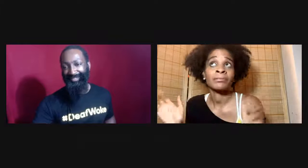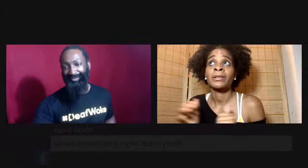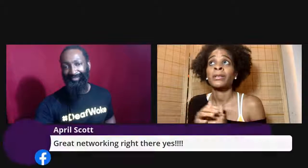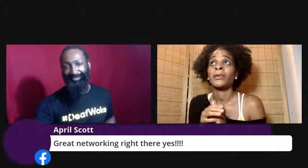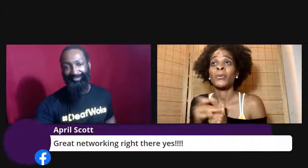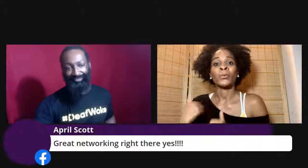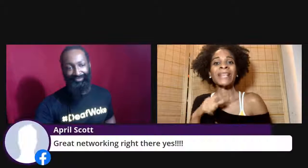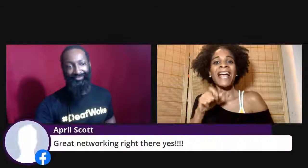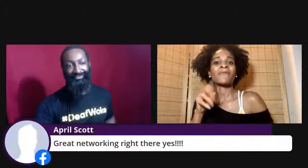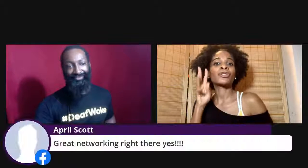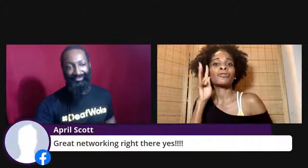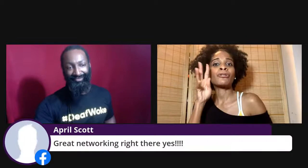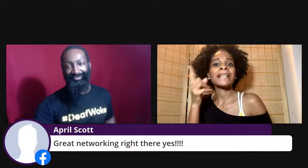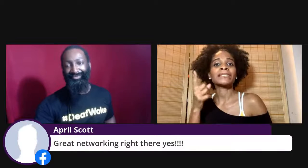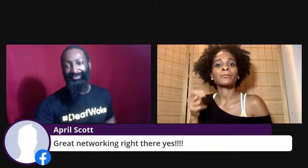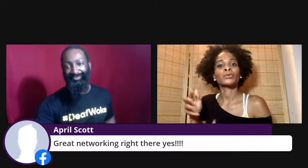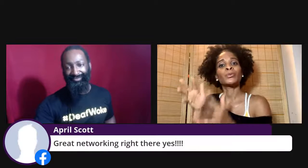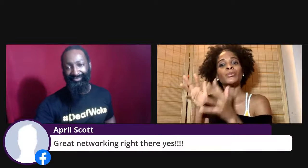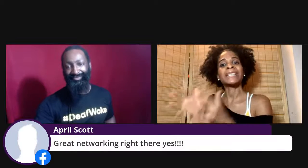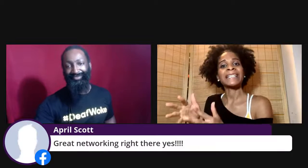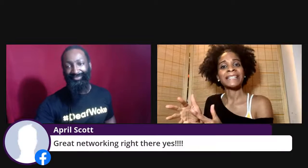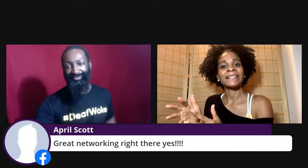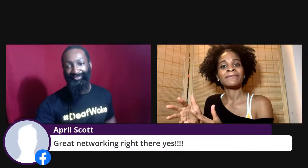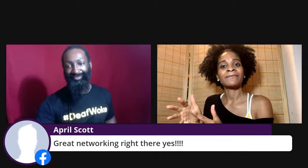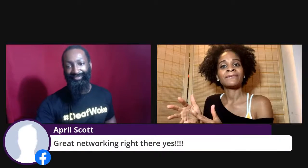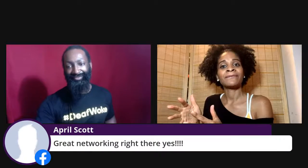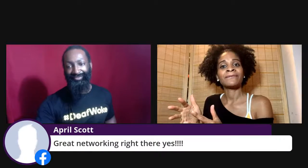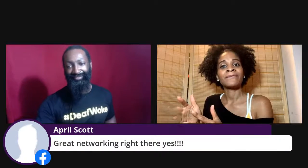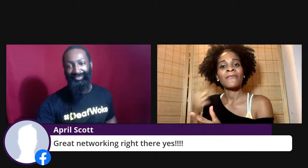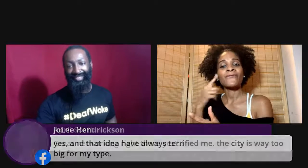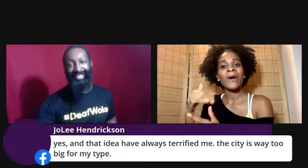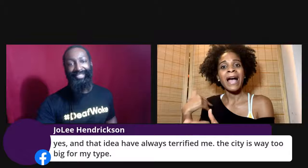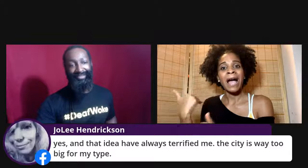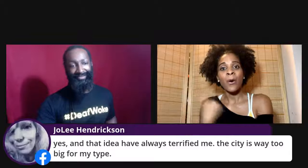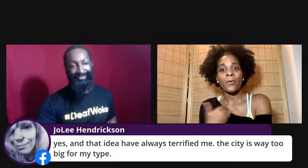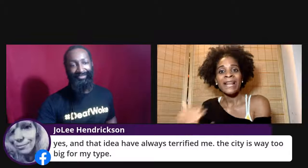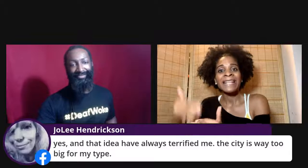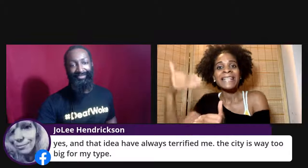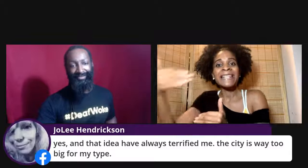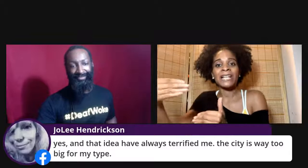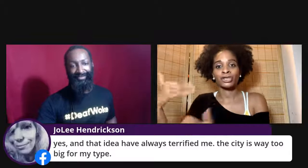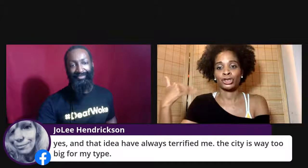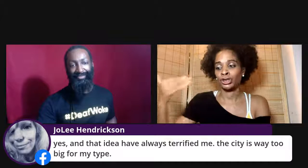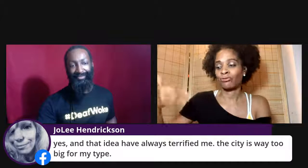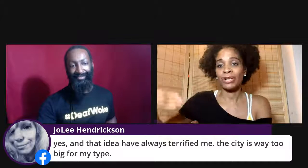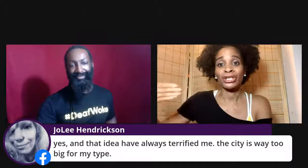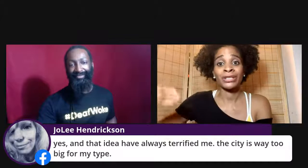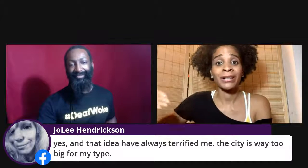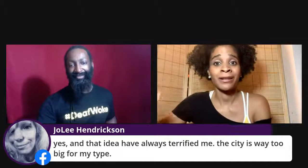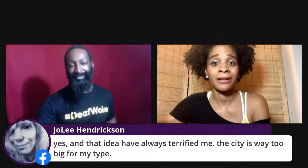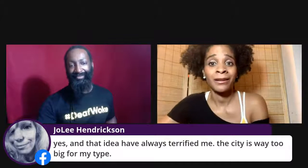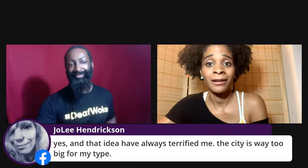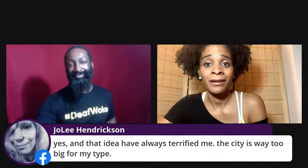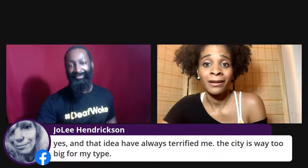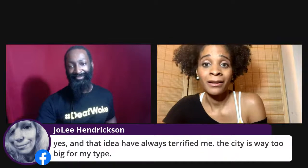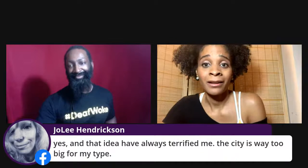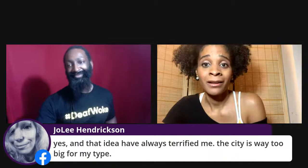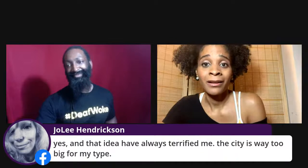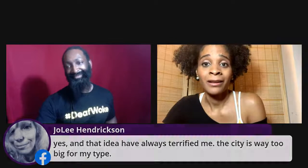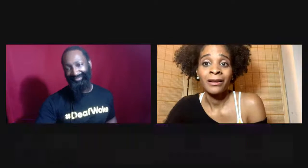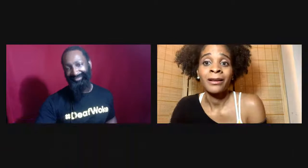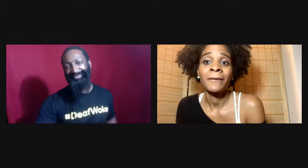So, you know, whatever you want to be, if you want to create something to leave for our next